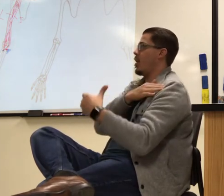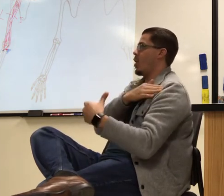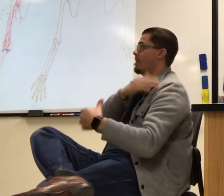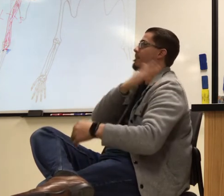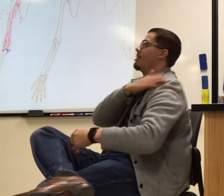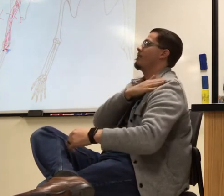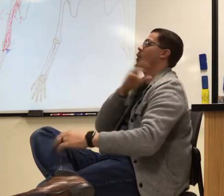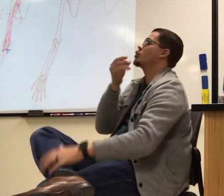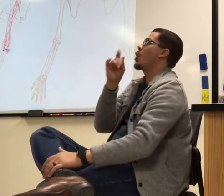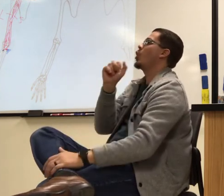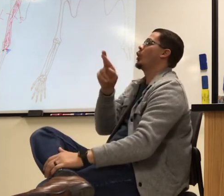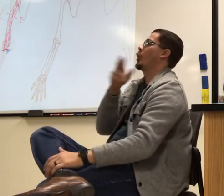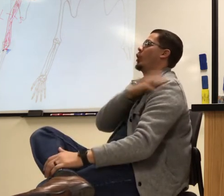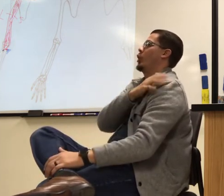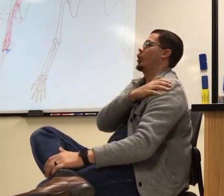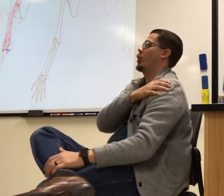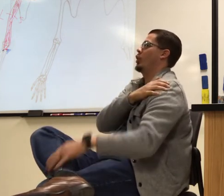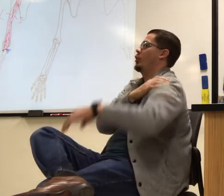Shoulder.